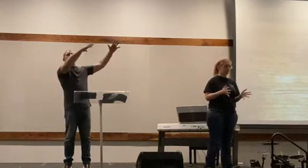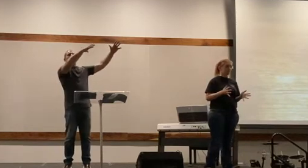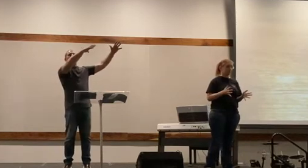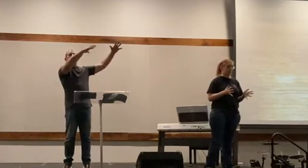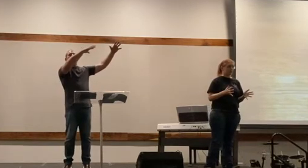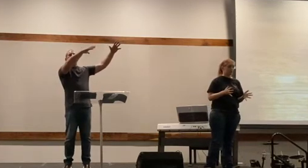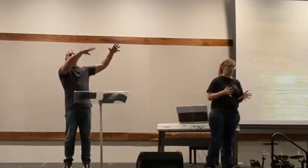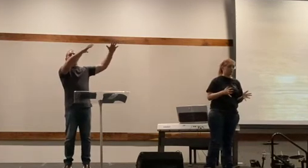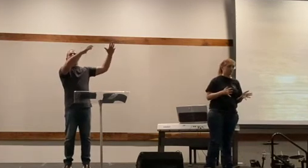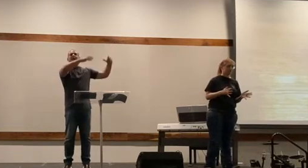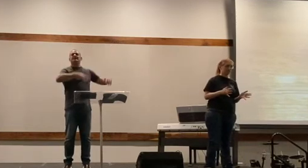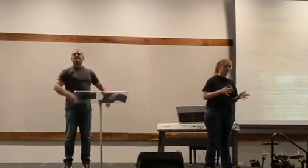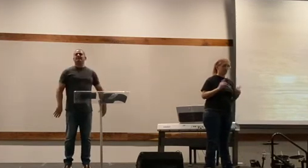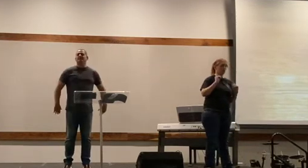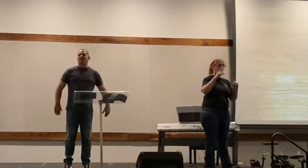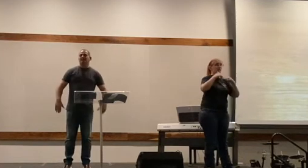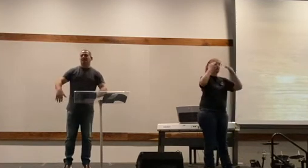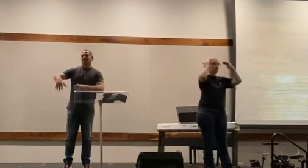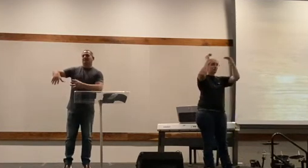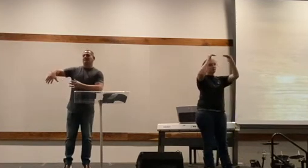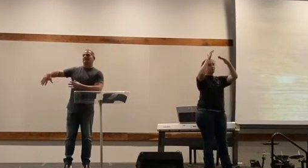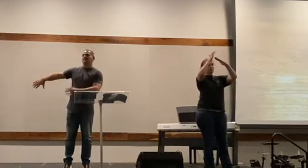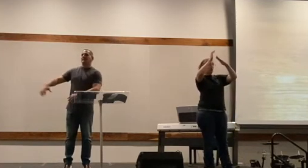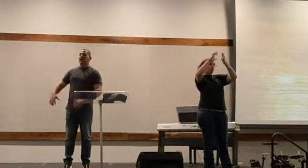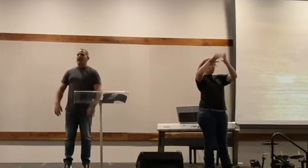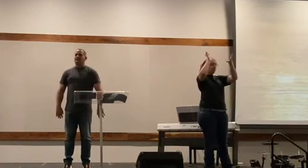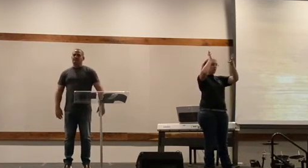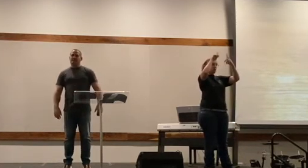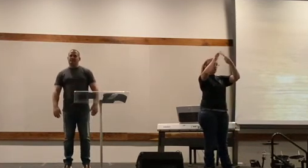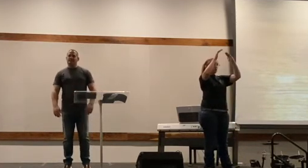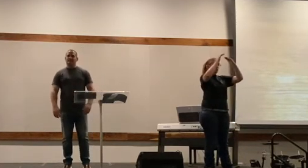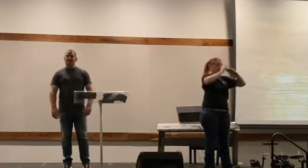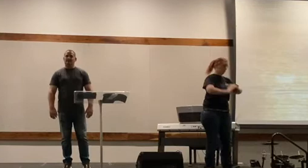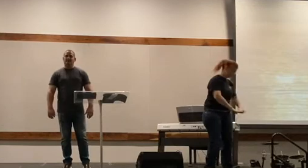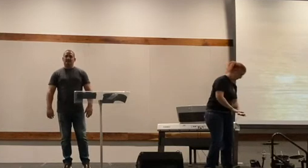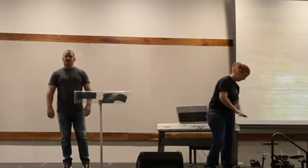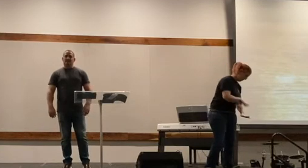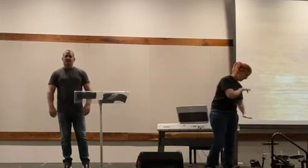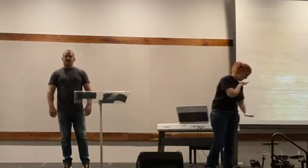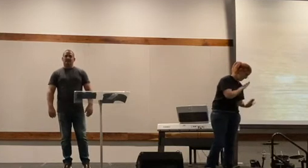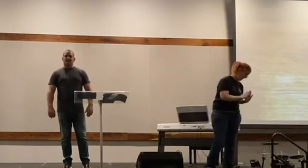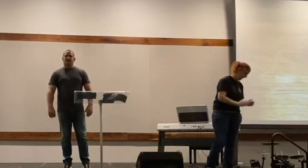Went from the penthouse to the pig house.